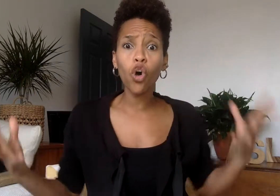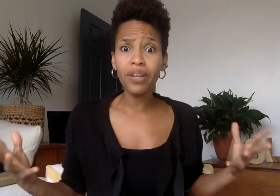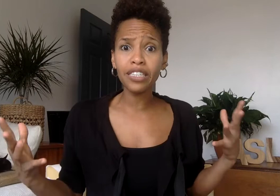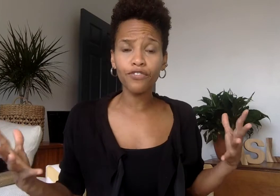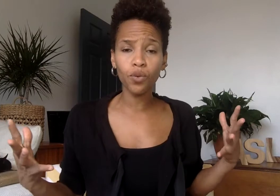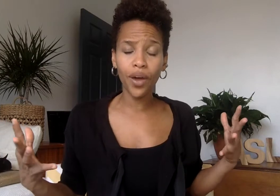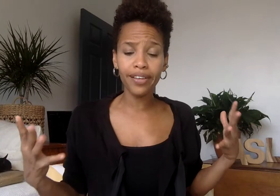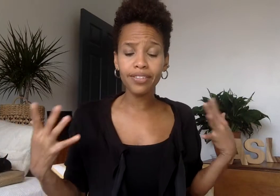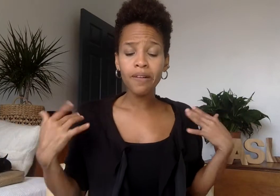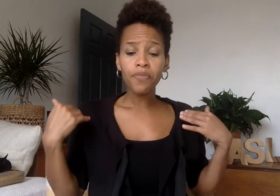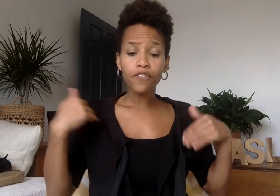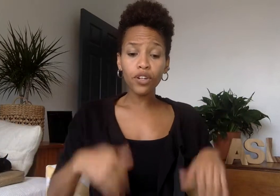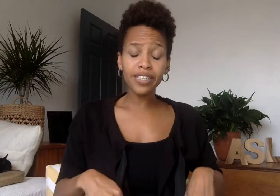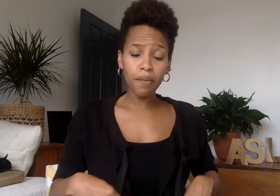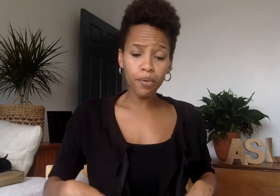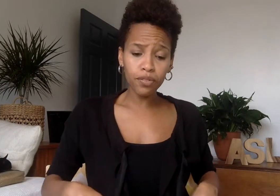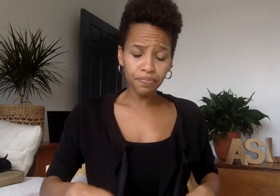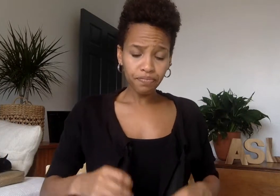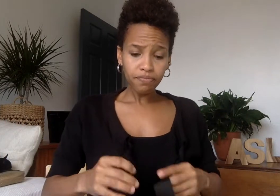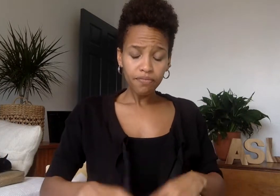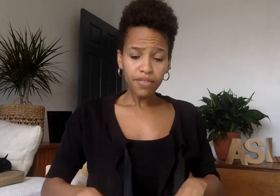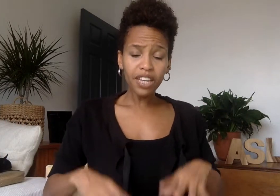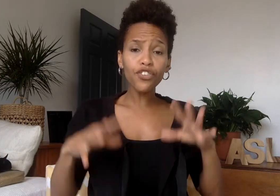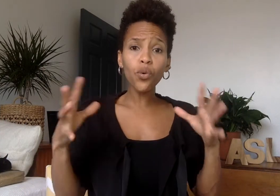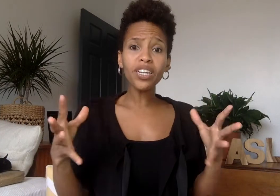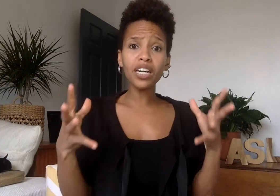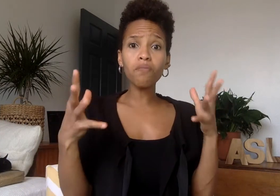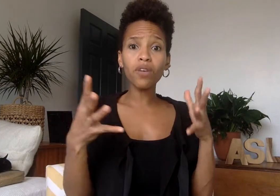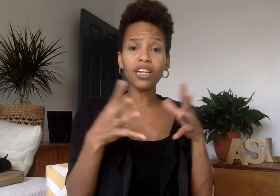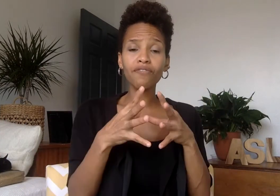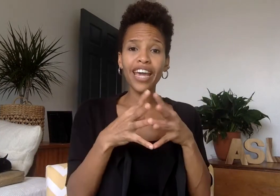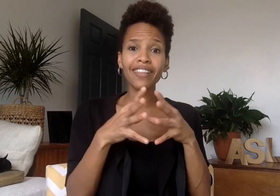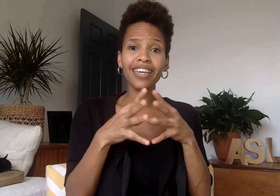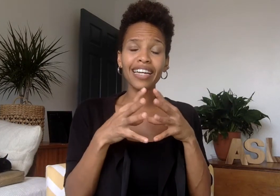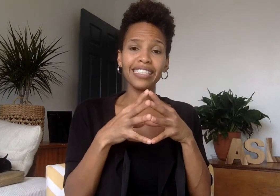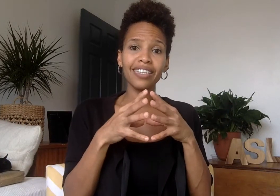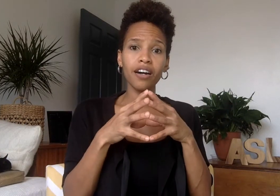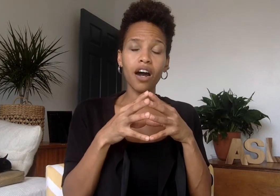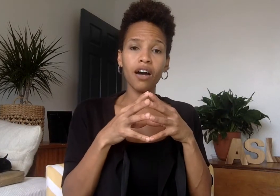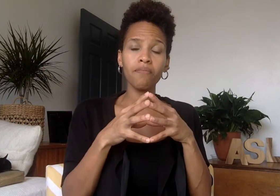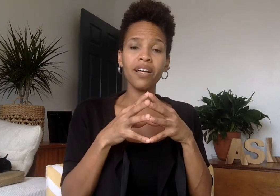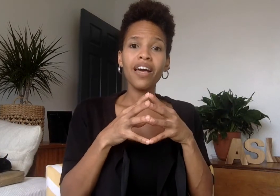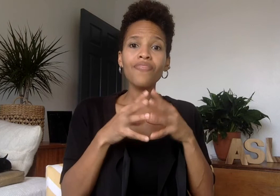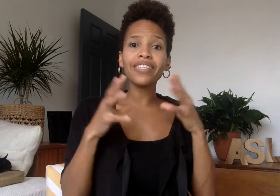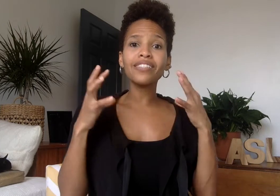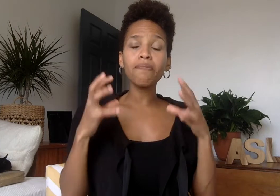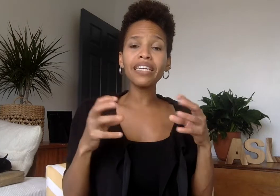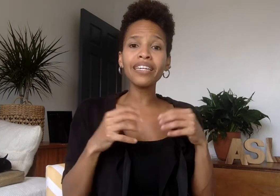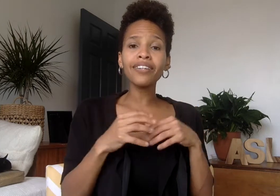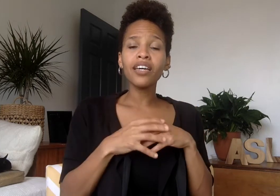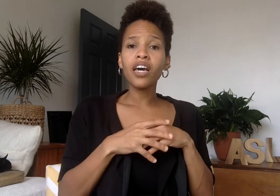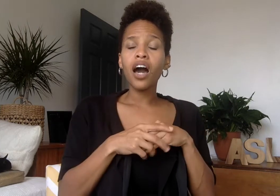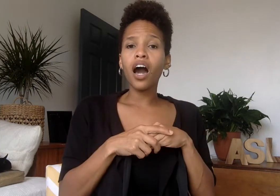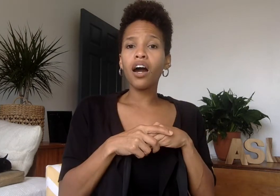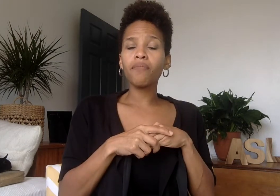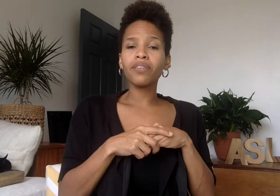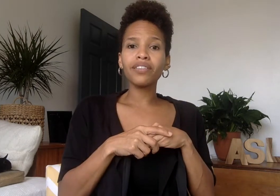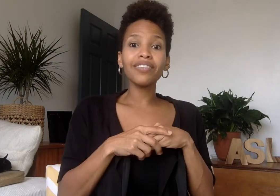many different ways. For example, if you wanted to convey the idea that somebody